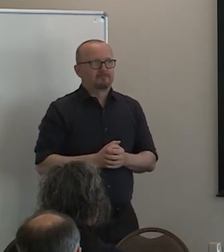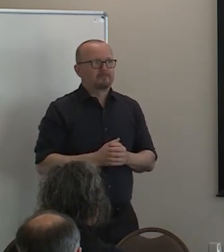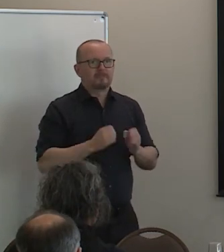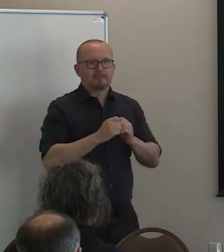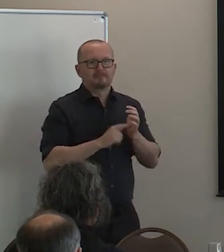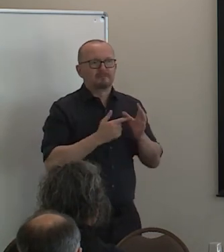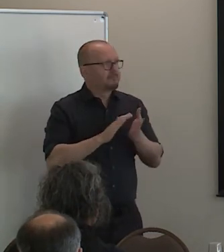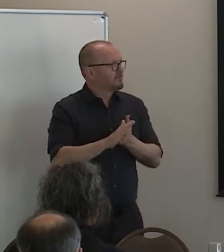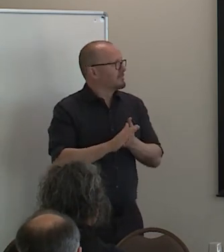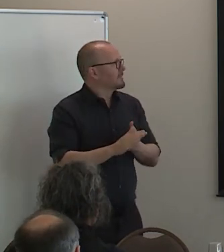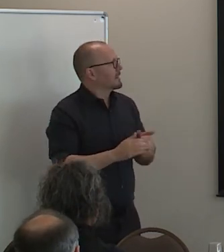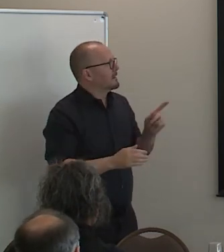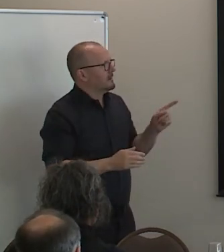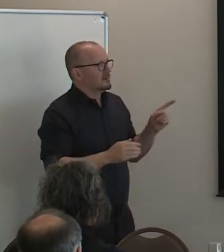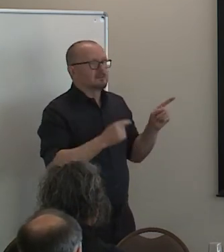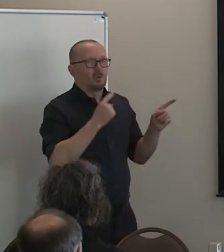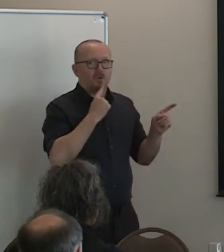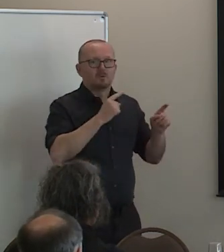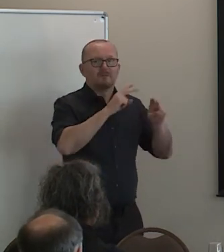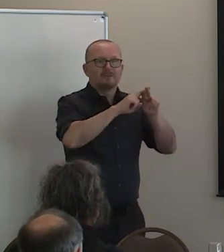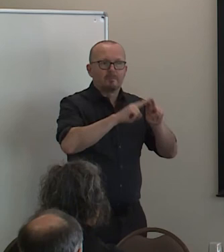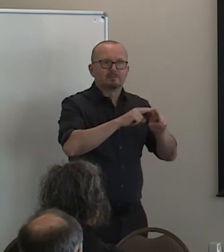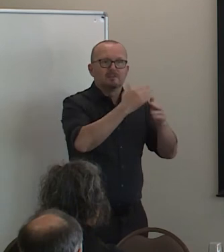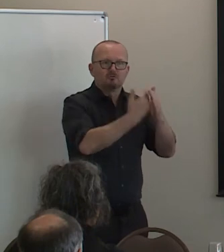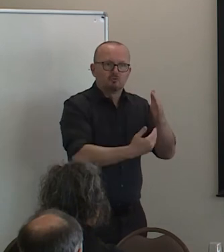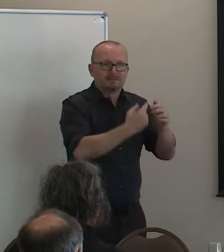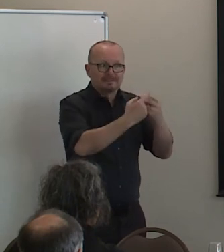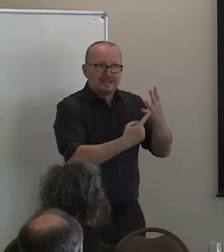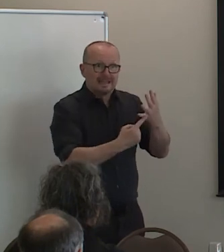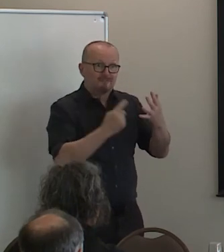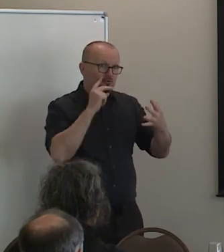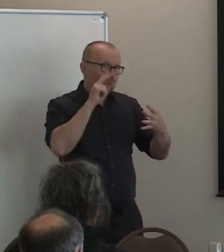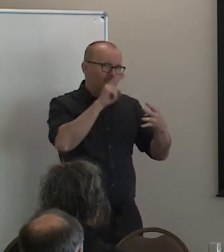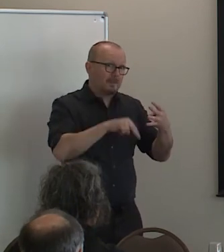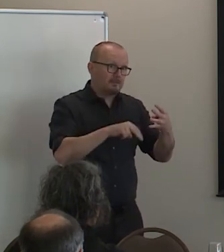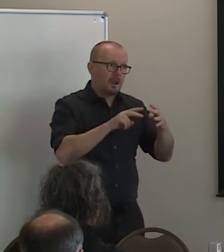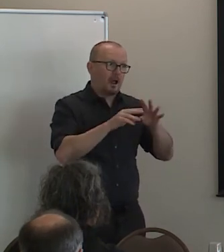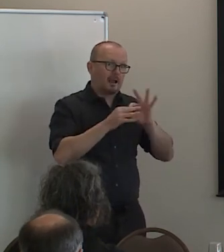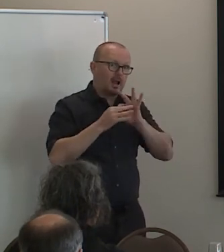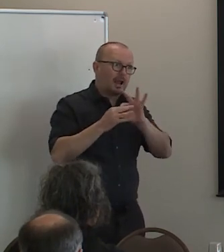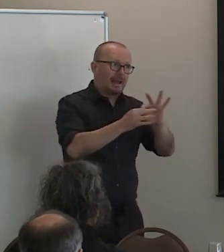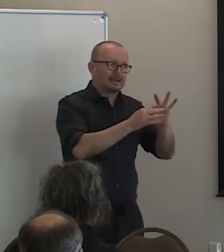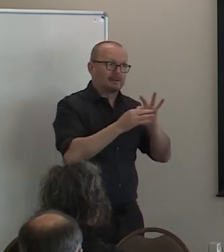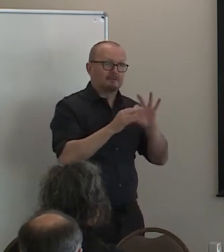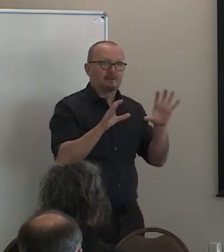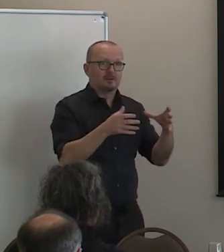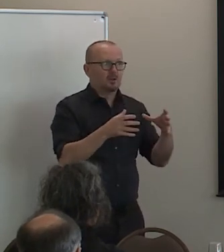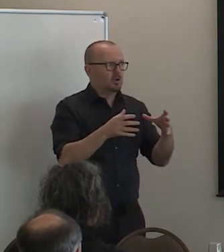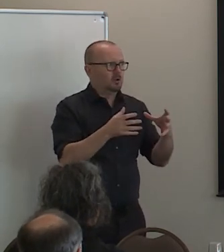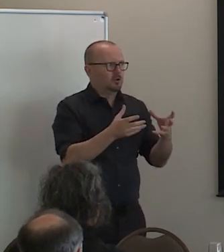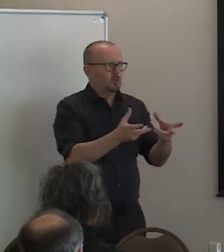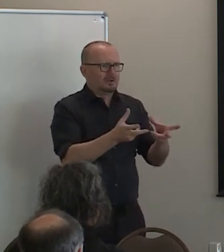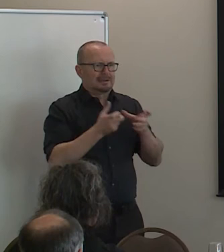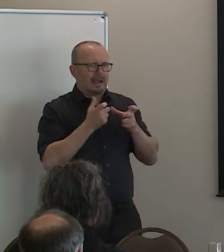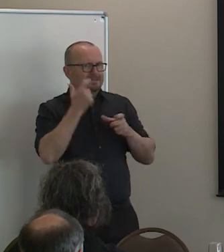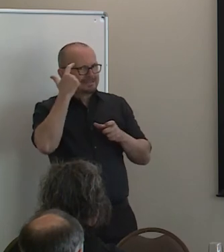these stories, if we were to read them as a collection, reading many collections, you'd get a sense of how people think the world works and how